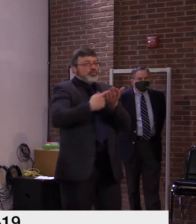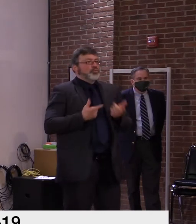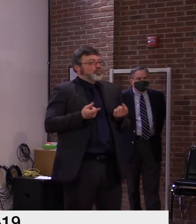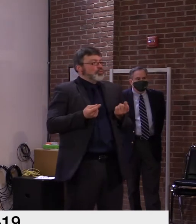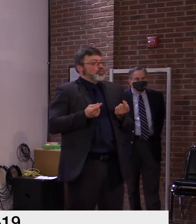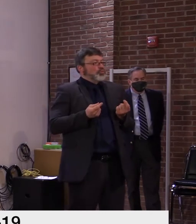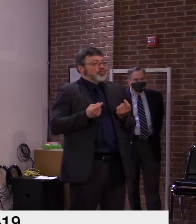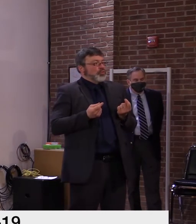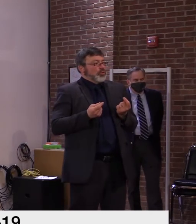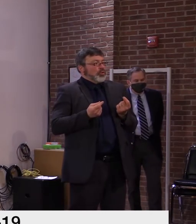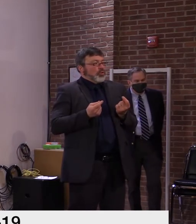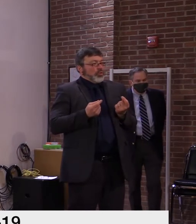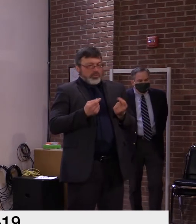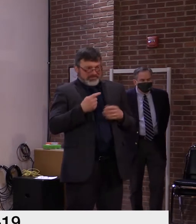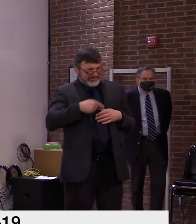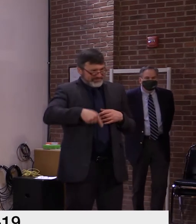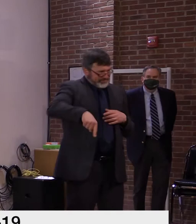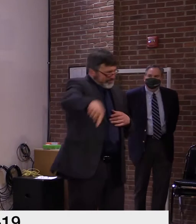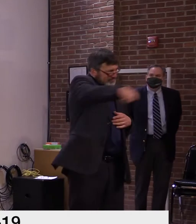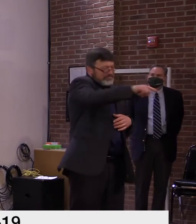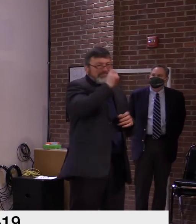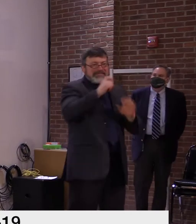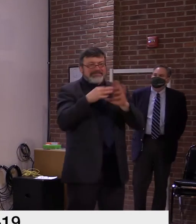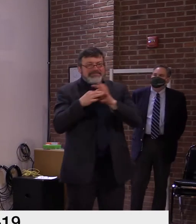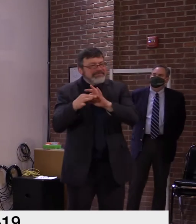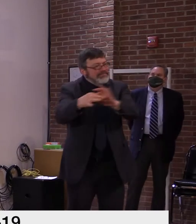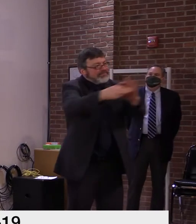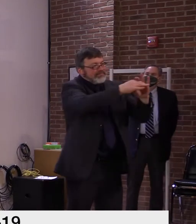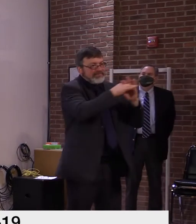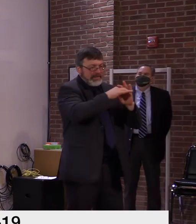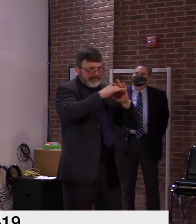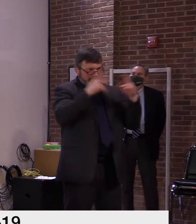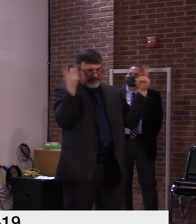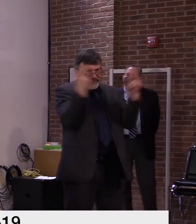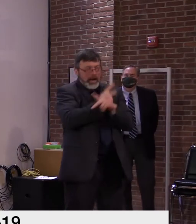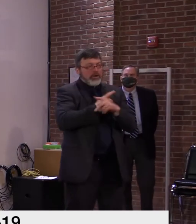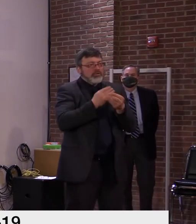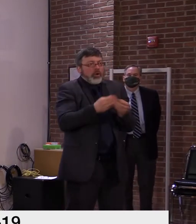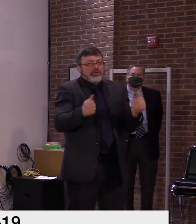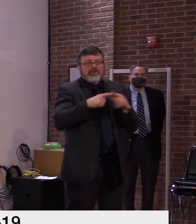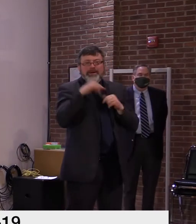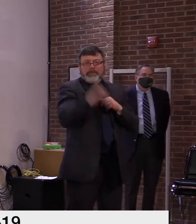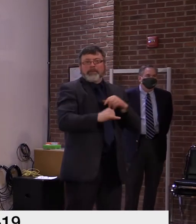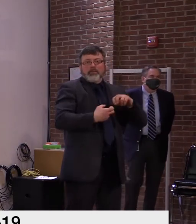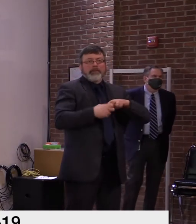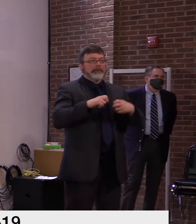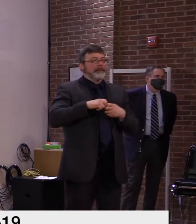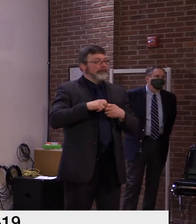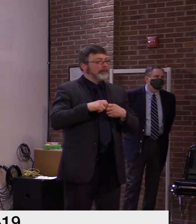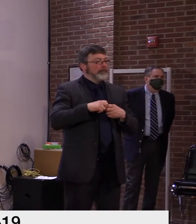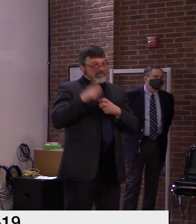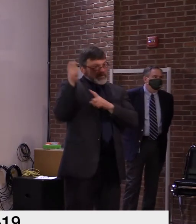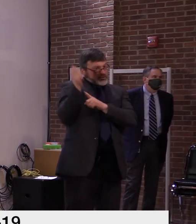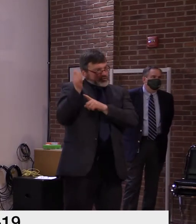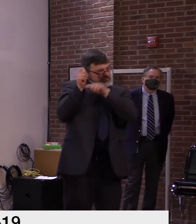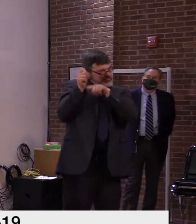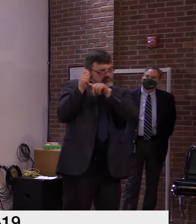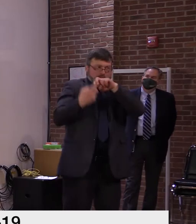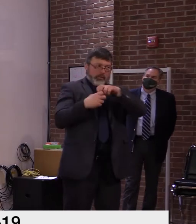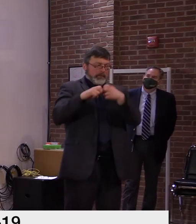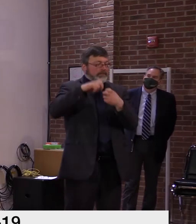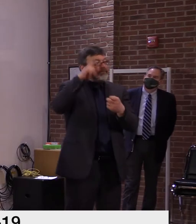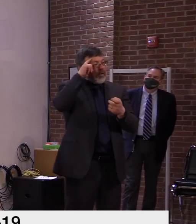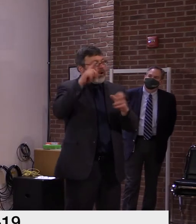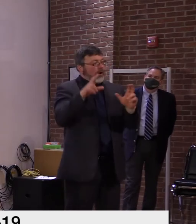realistic about what we can do and what we can't do. But I know this is going to have an effect on our bonding ability in the